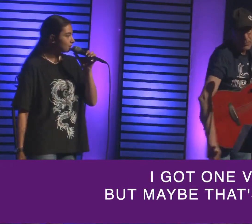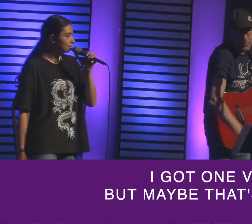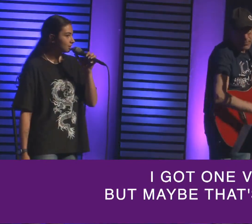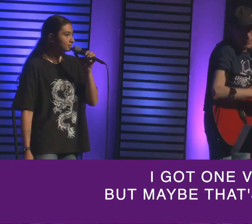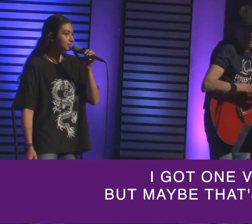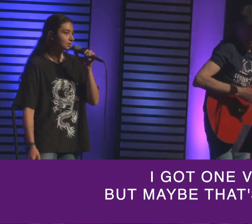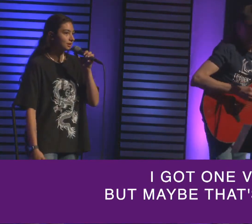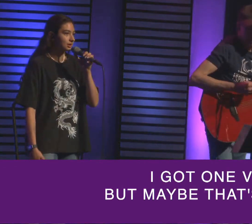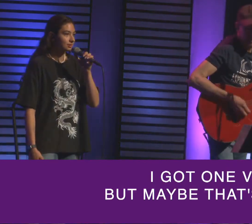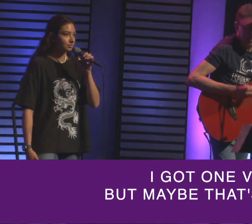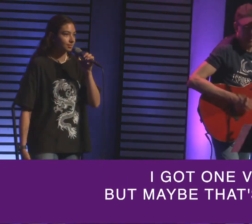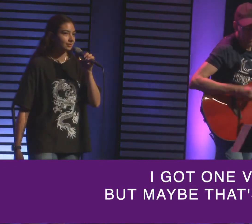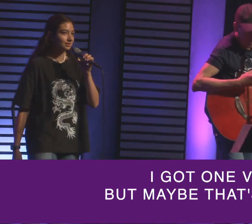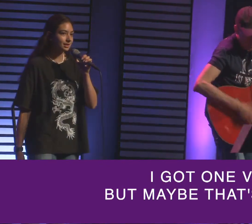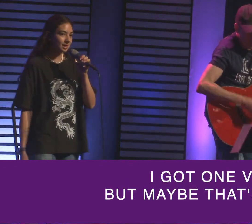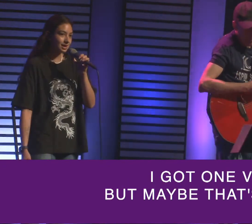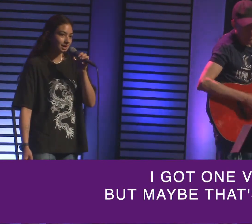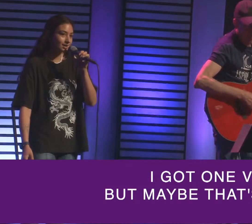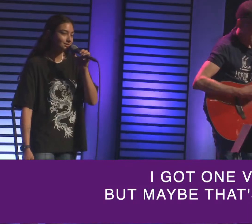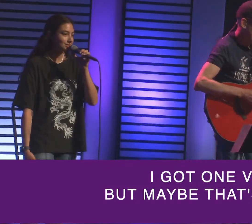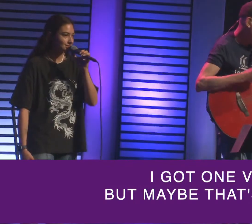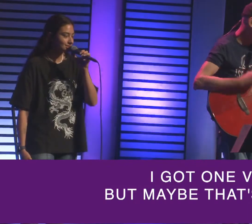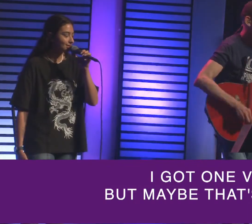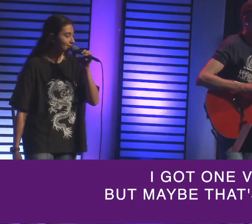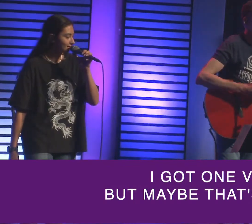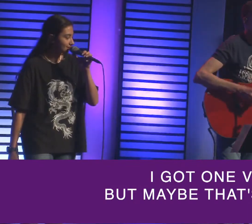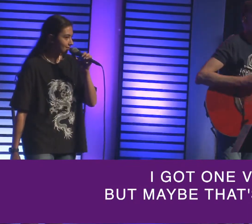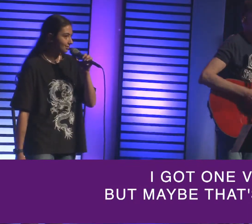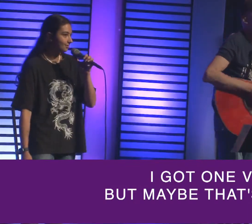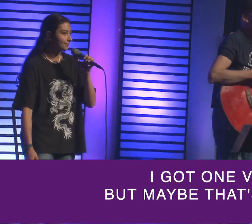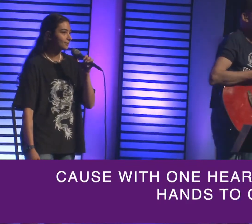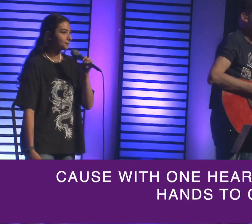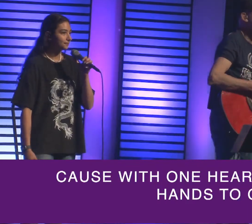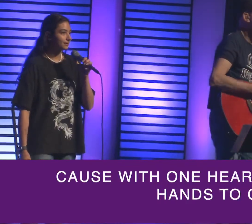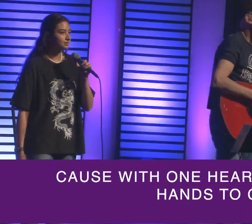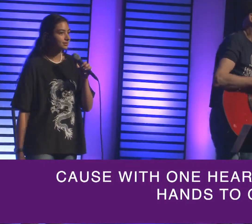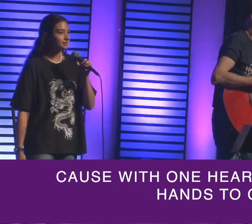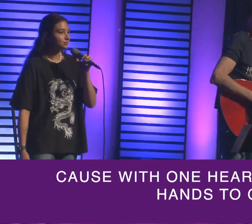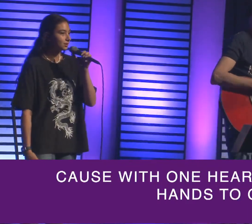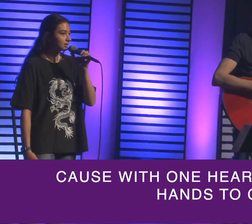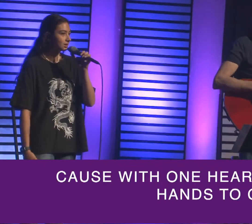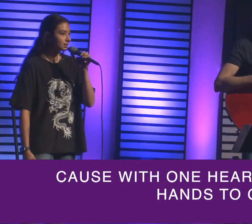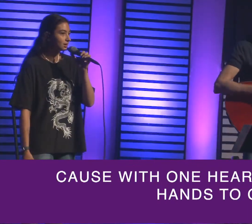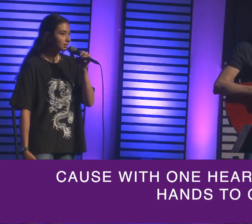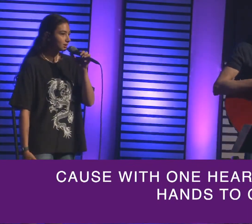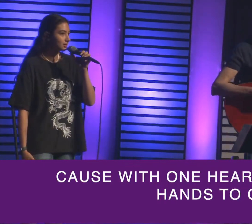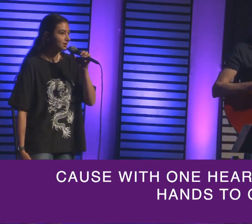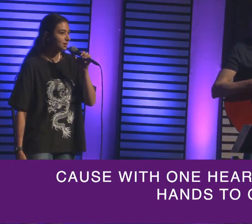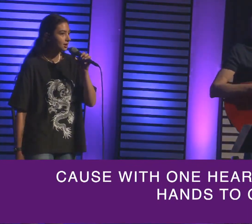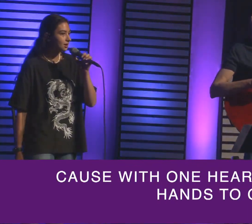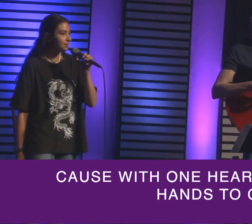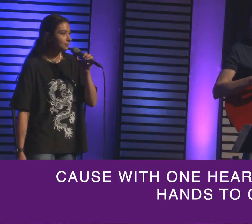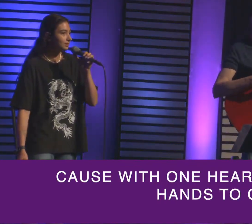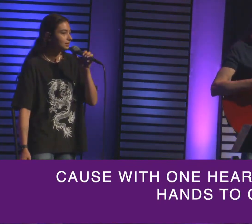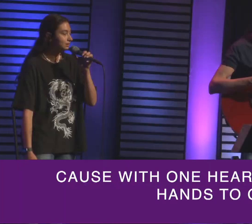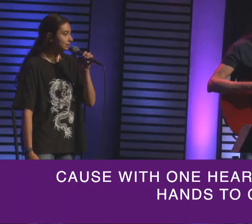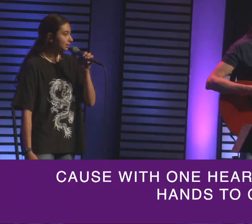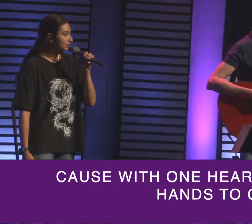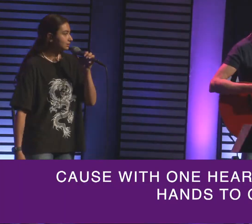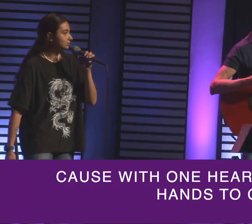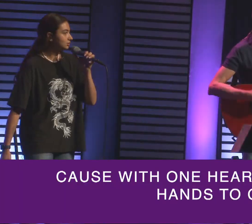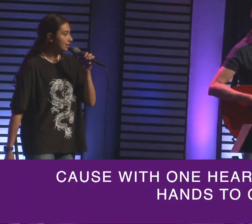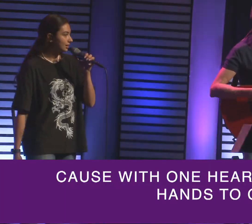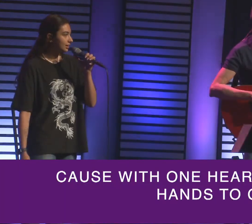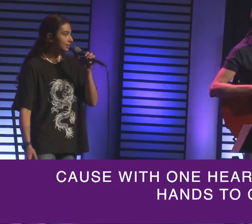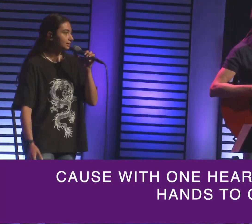one voice, well maybe that's enough. 'Cause with one heartbeat